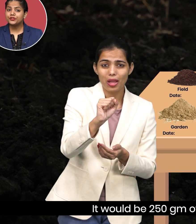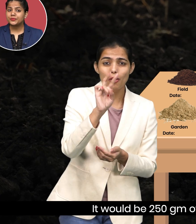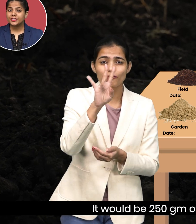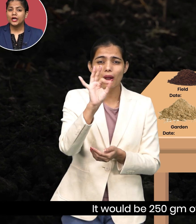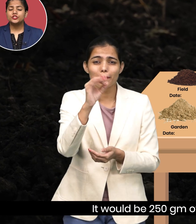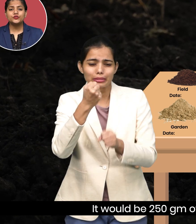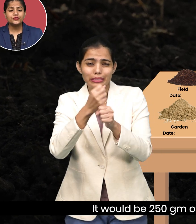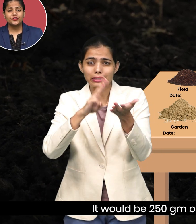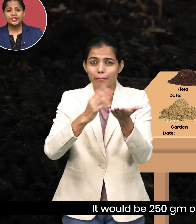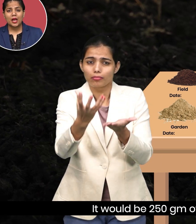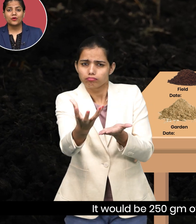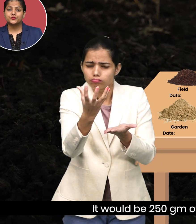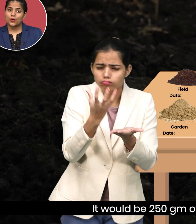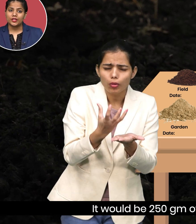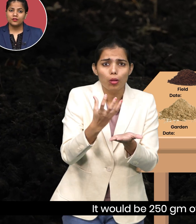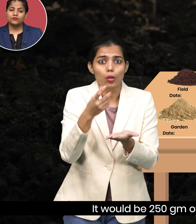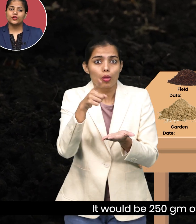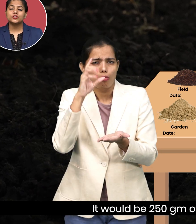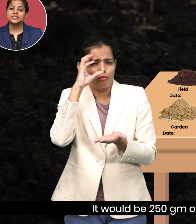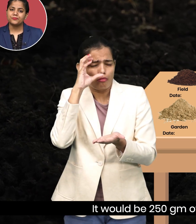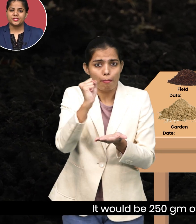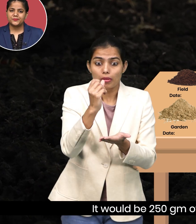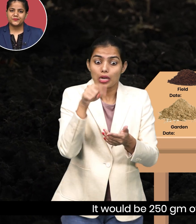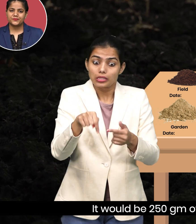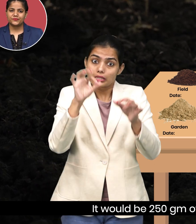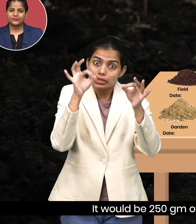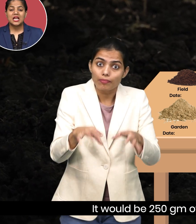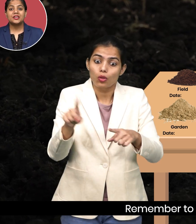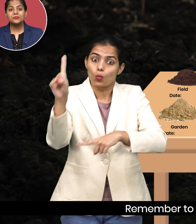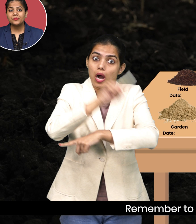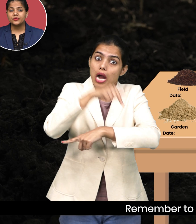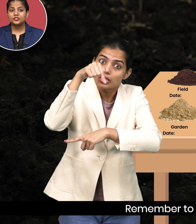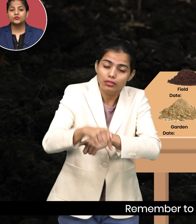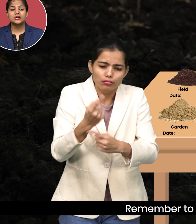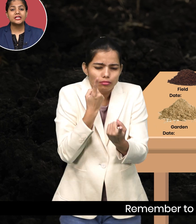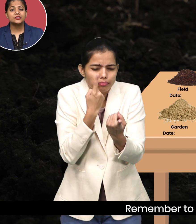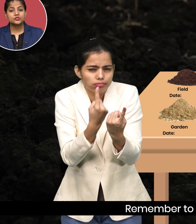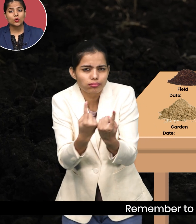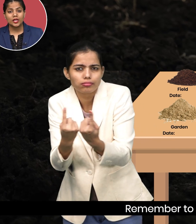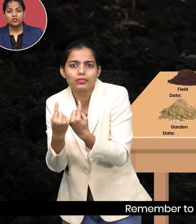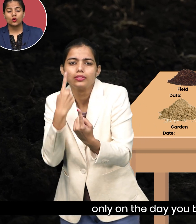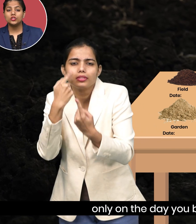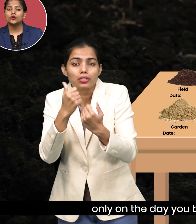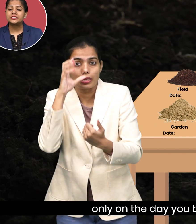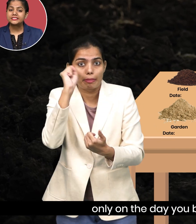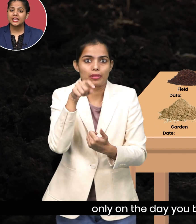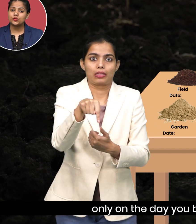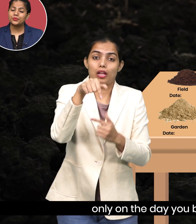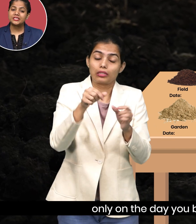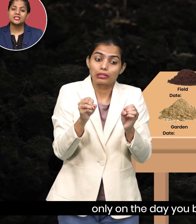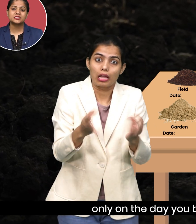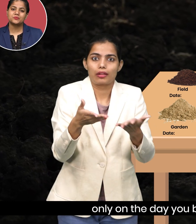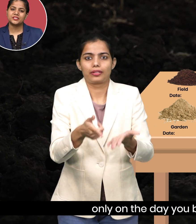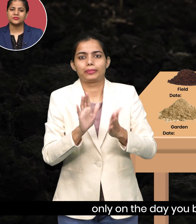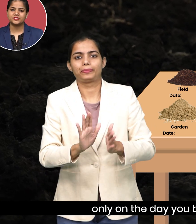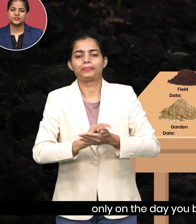It would be 250 grams of soil for your sample. Remember to collect the soil only on the day you